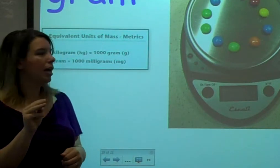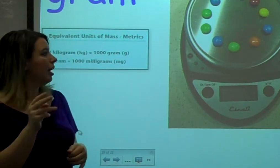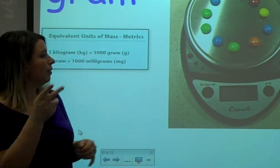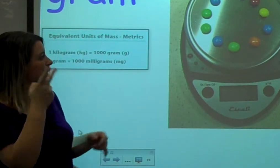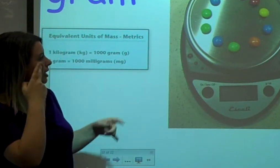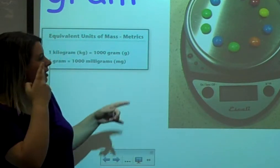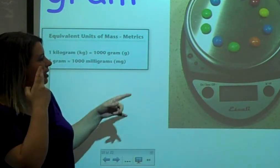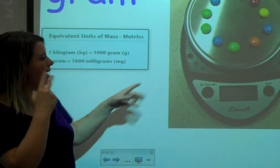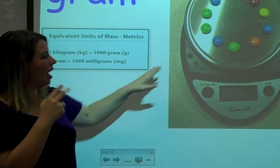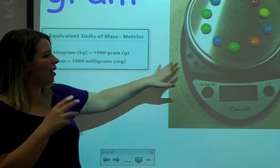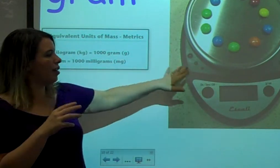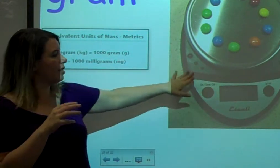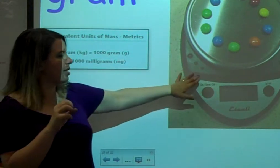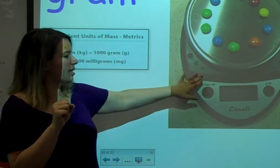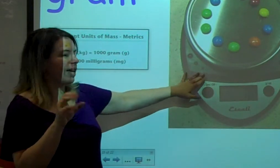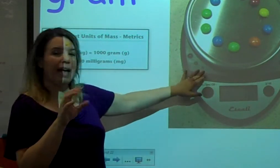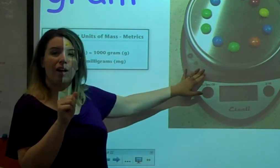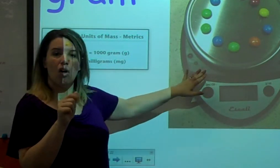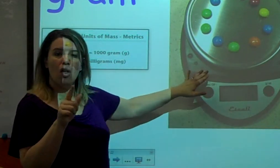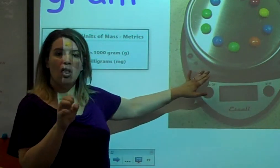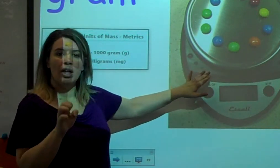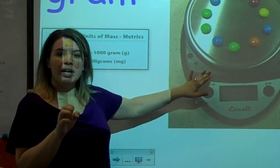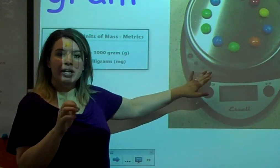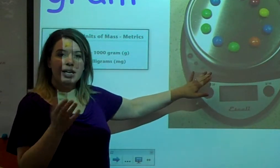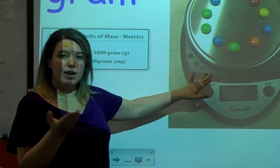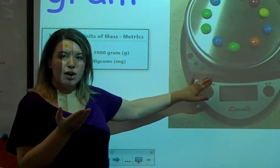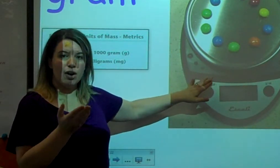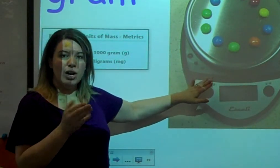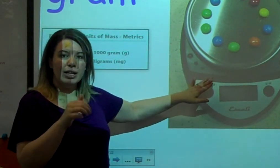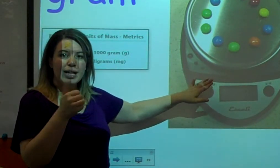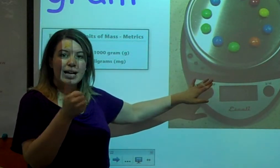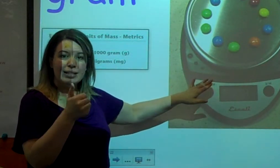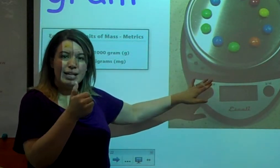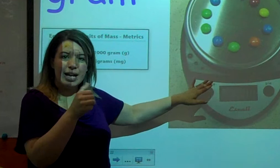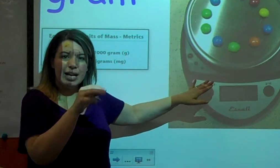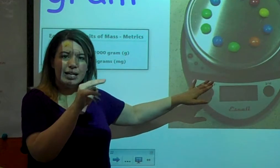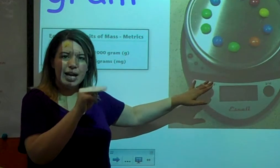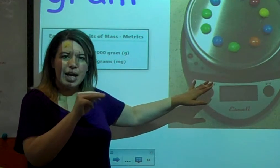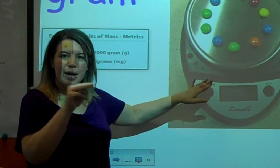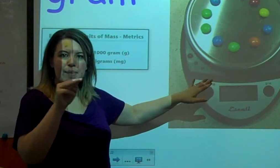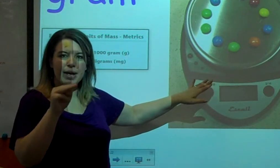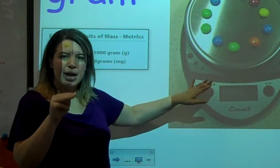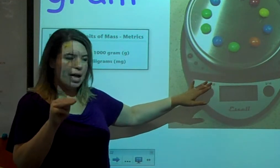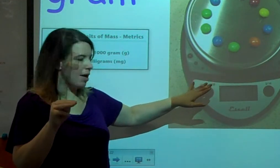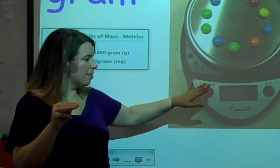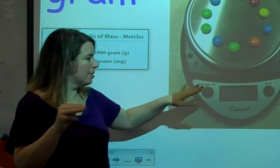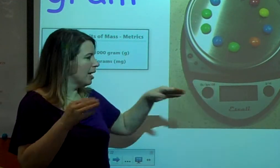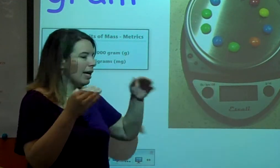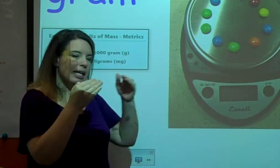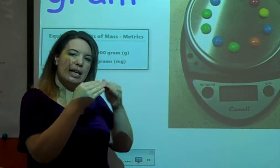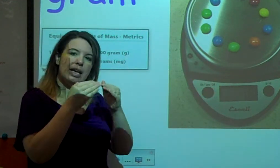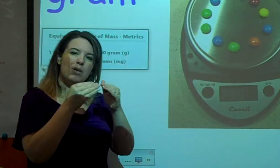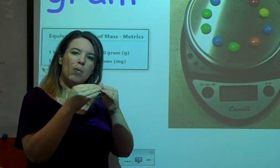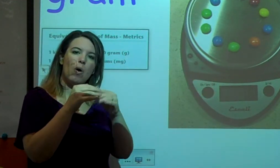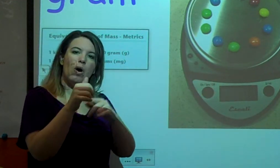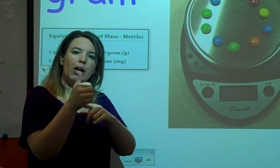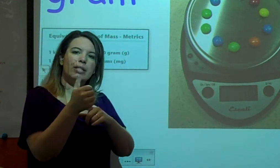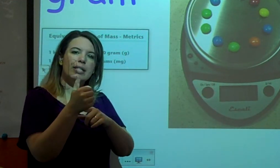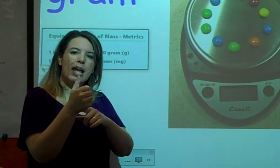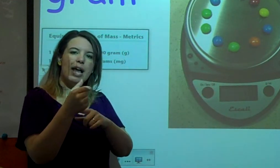And we can see on our scale here that 10 M&Ms equal